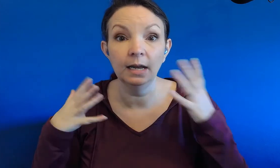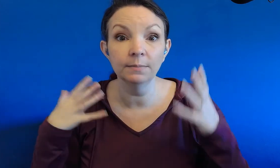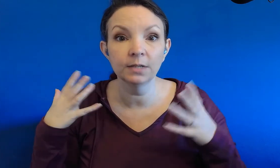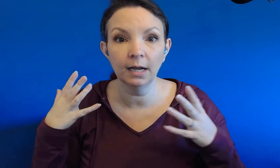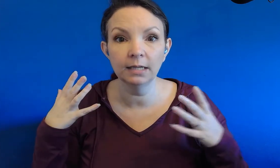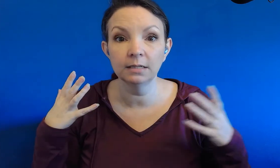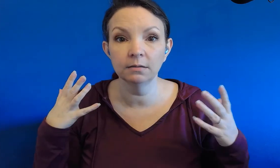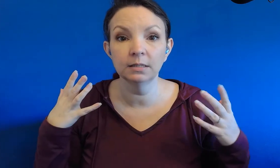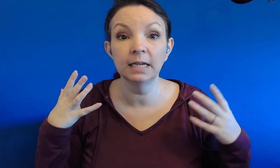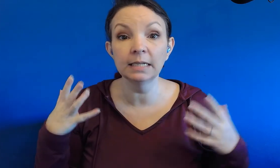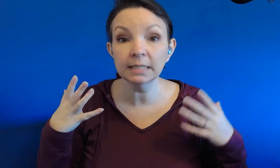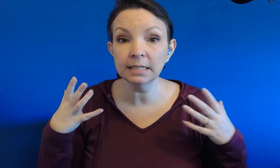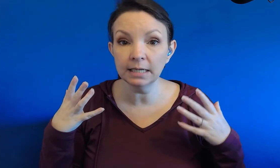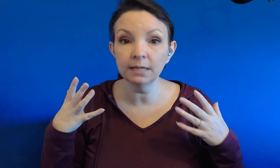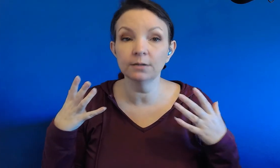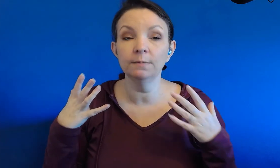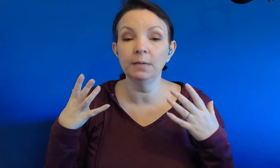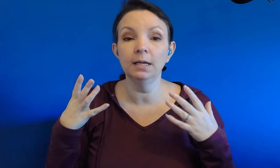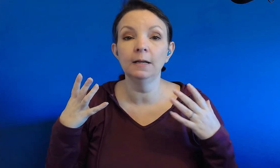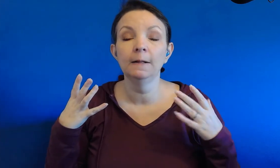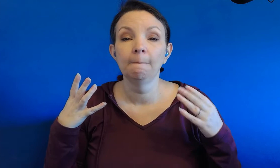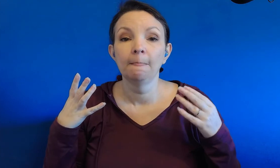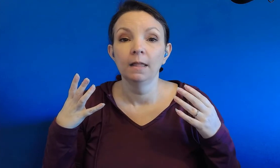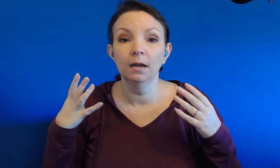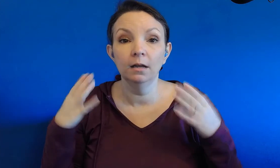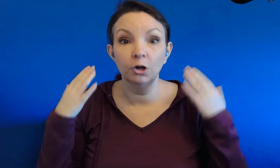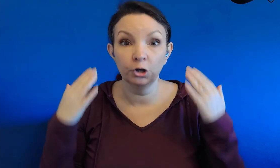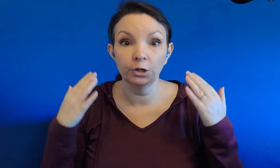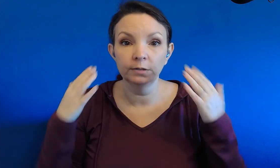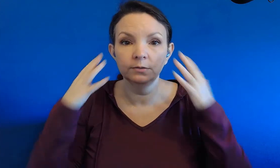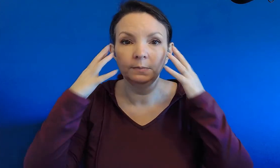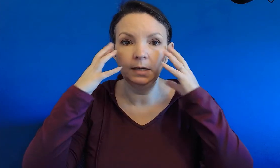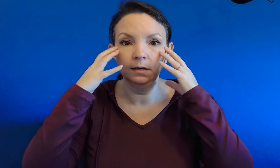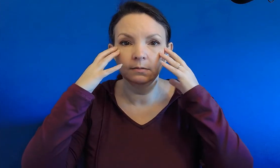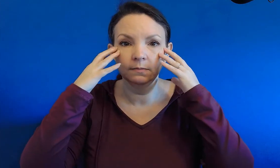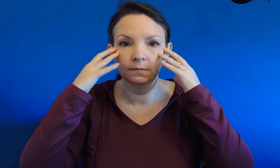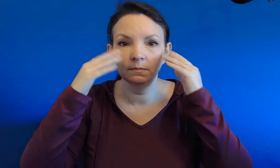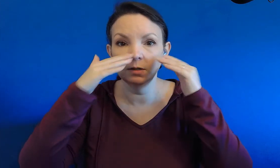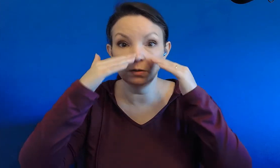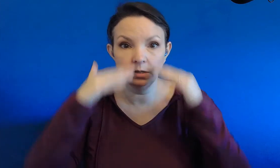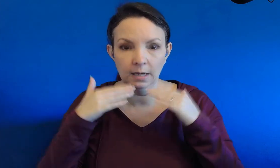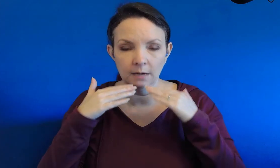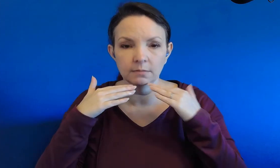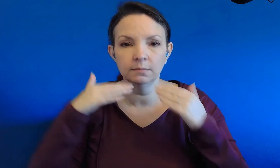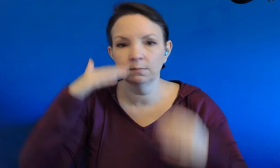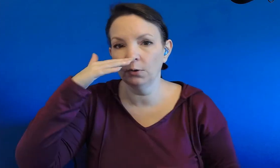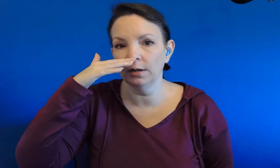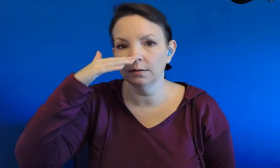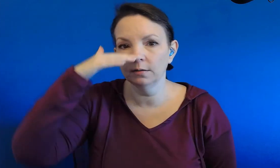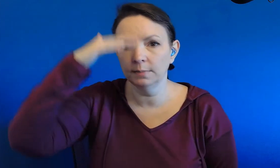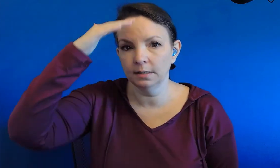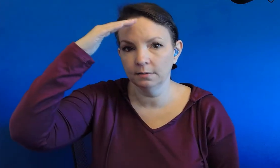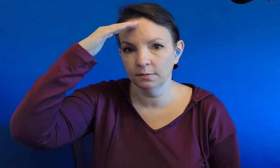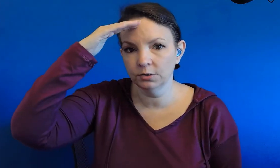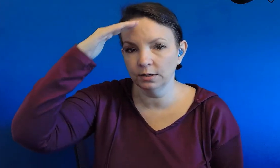sign, tendency to be a girl will be nose down, boys to be nose